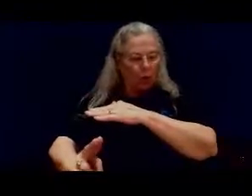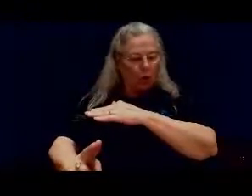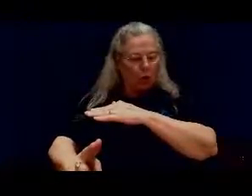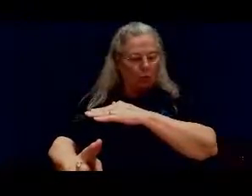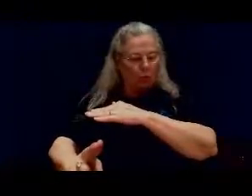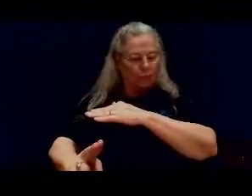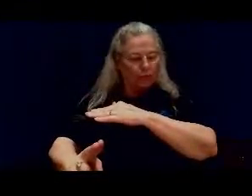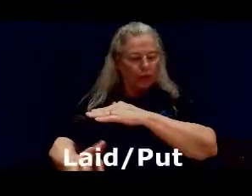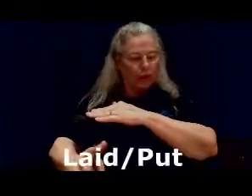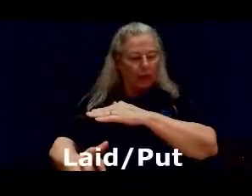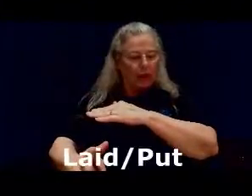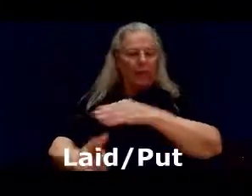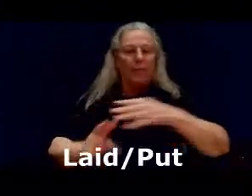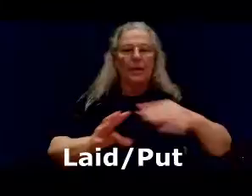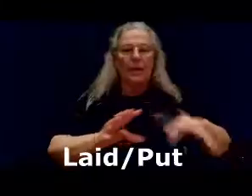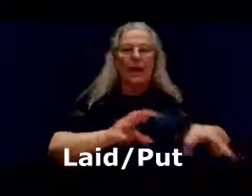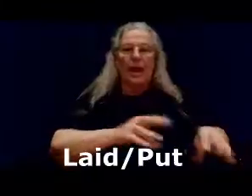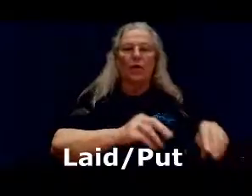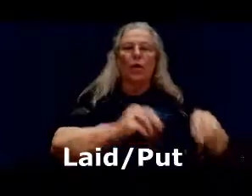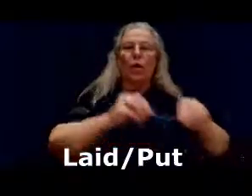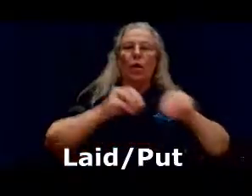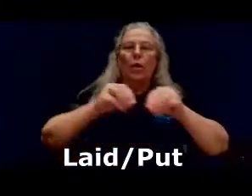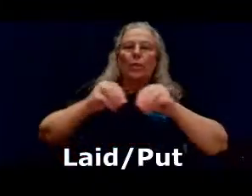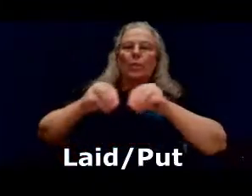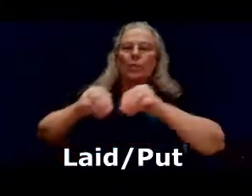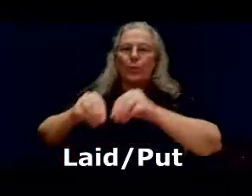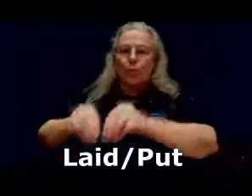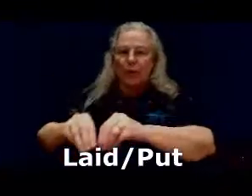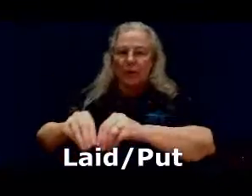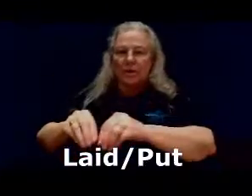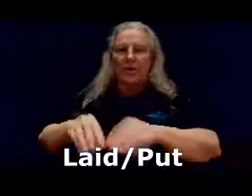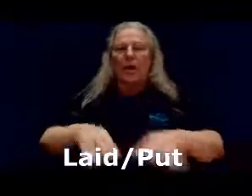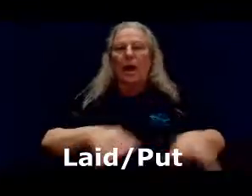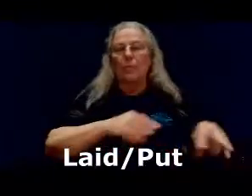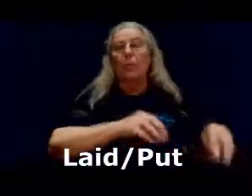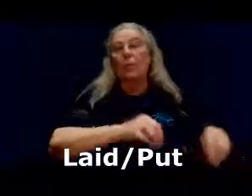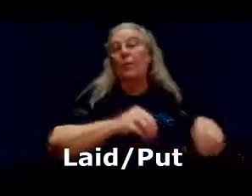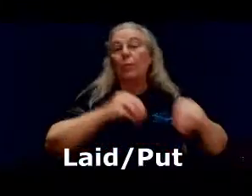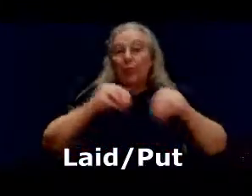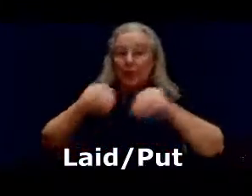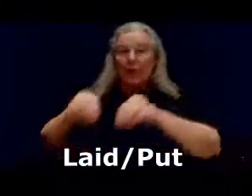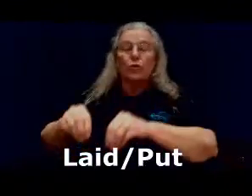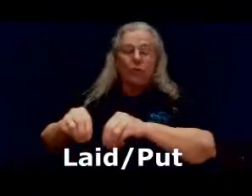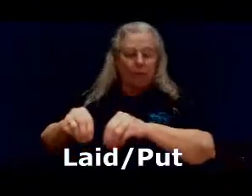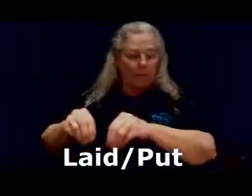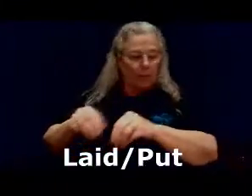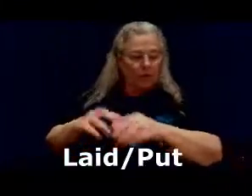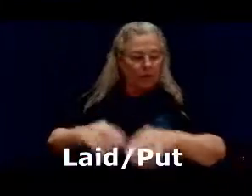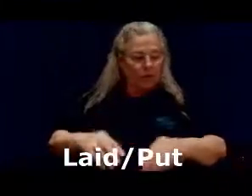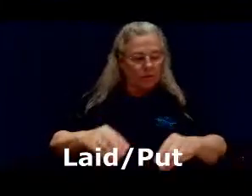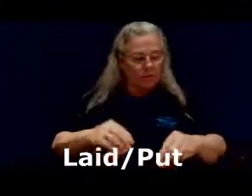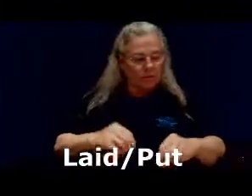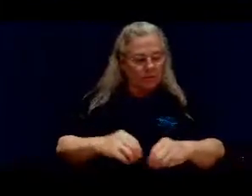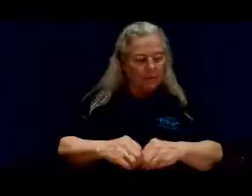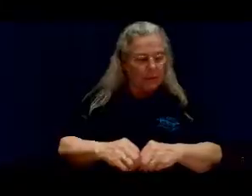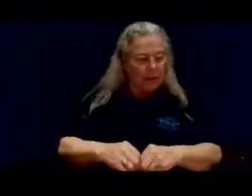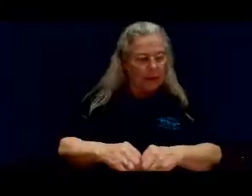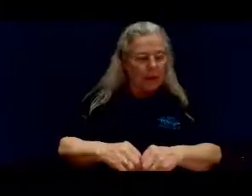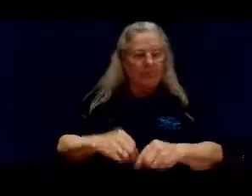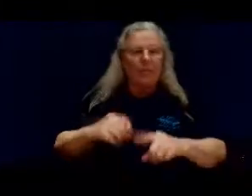low. Belayed or put. I'm going to be put into a humble position.